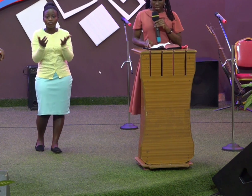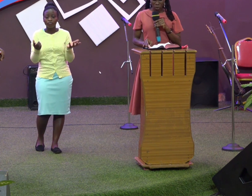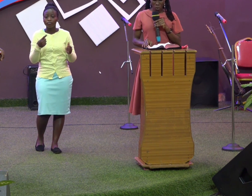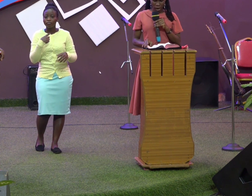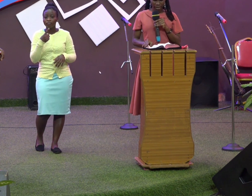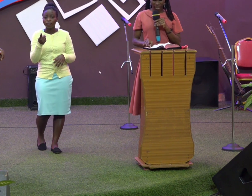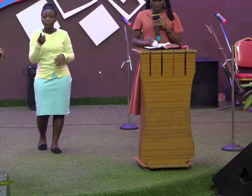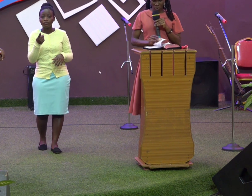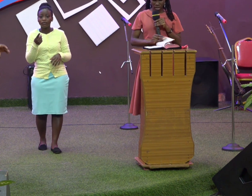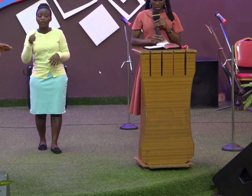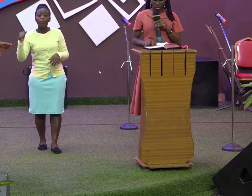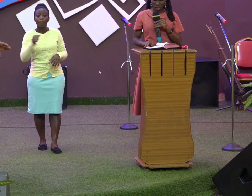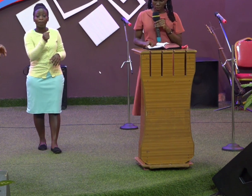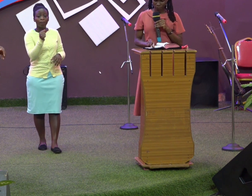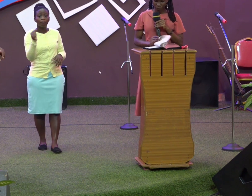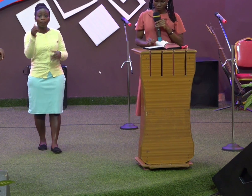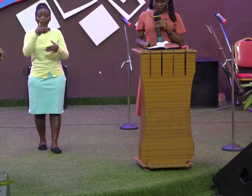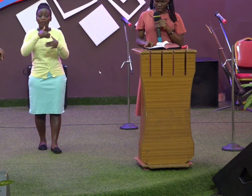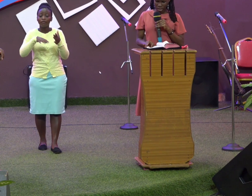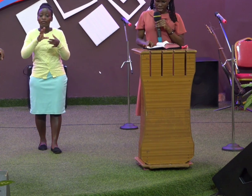Galatians 5:17 that walk in the Spirit, very simple,